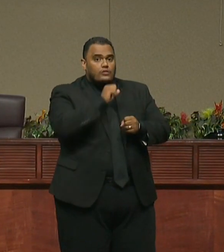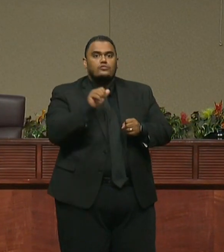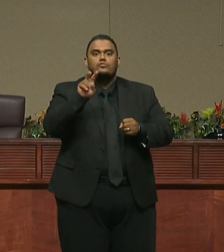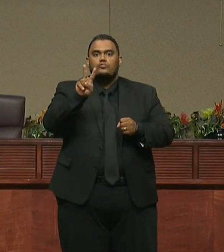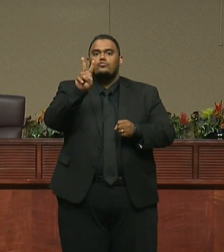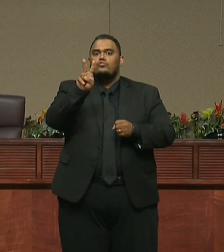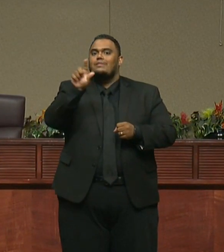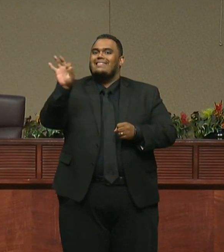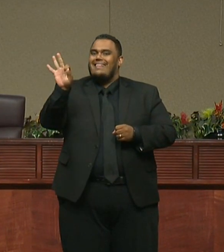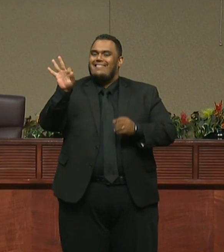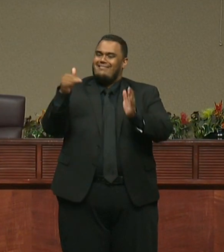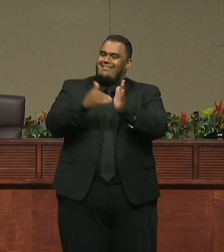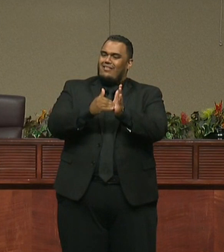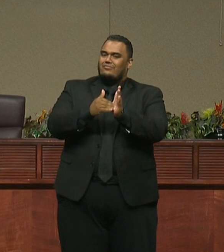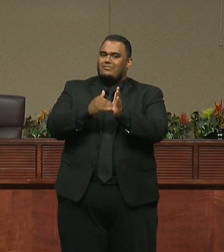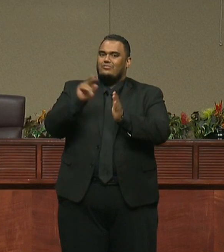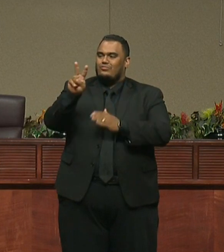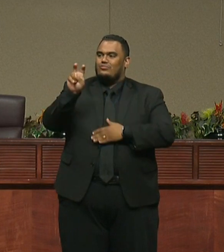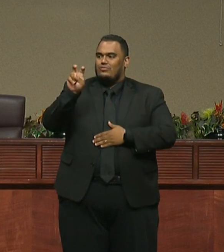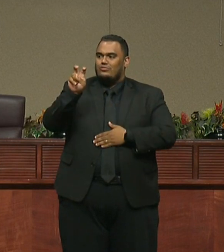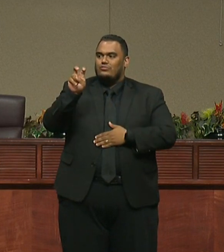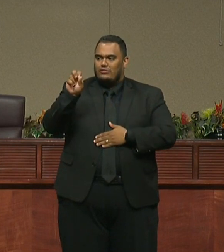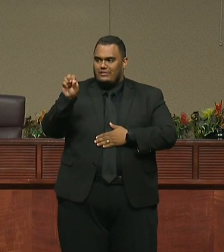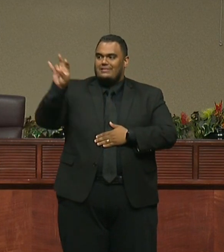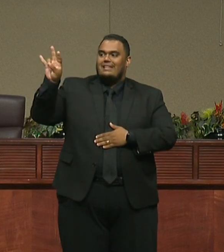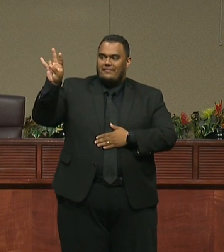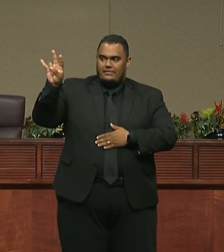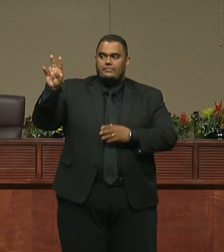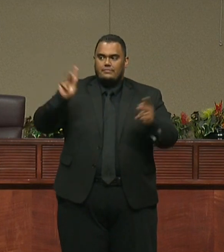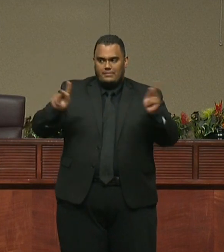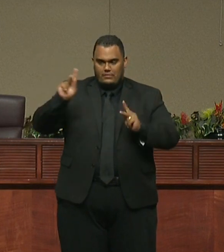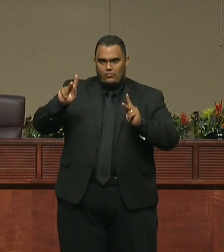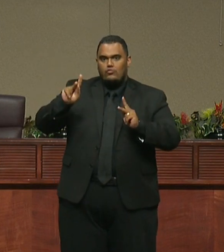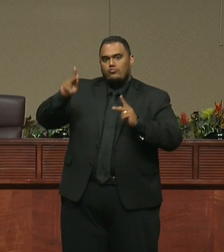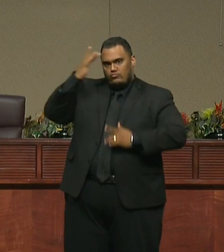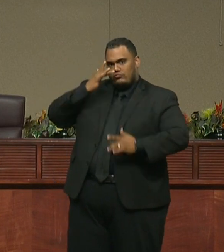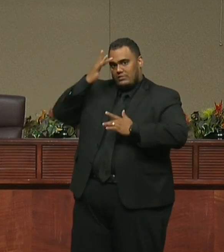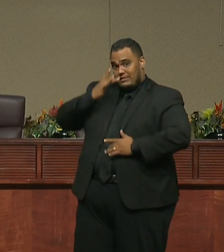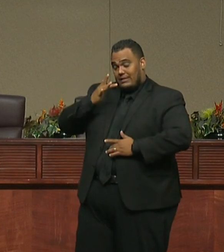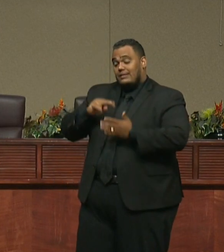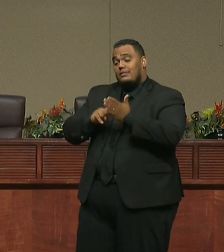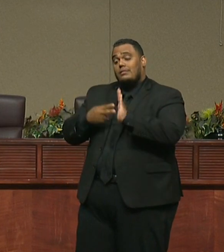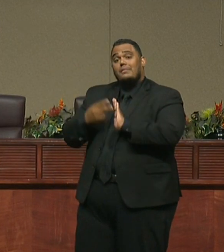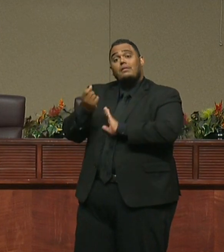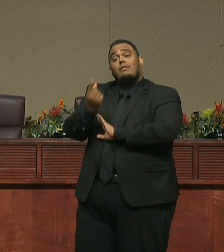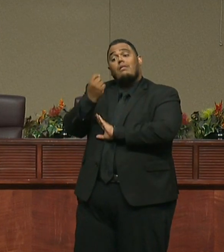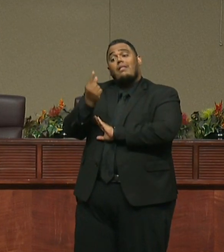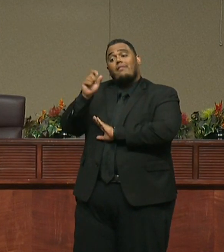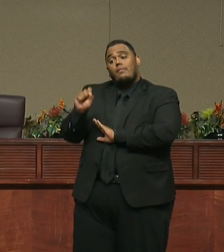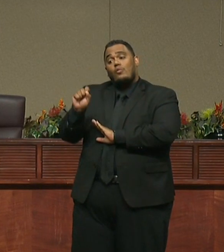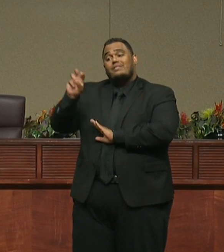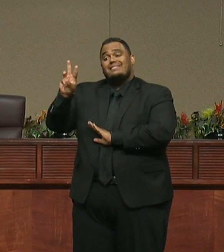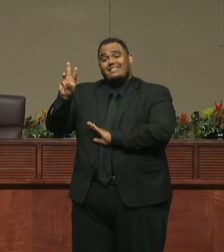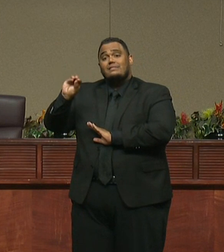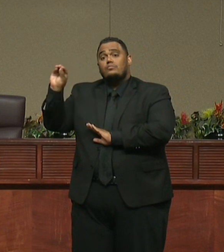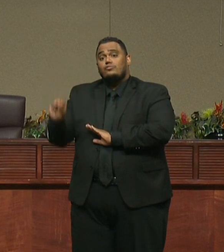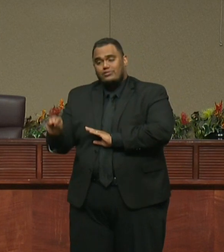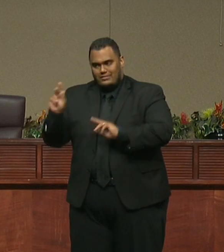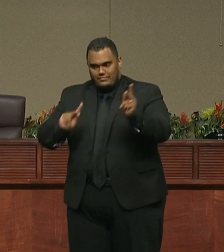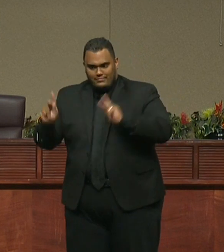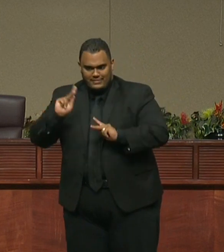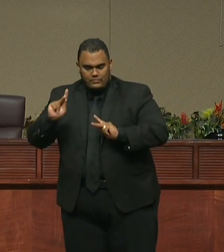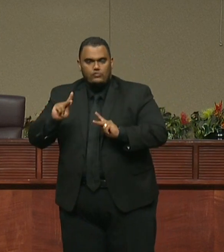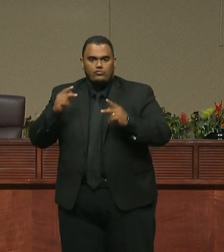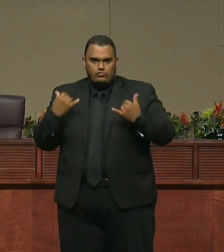29,927 cases for an 11.6% positivity rate. And a recovery rate